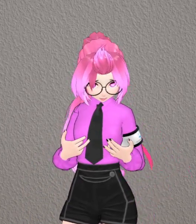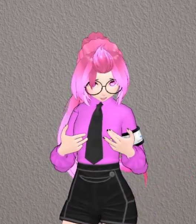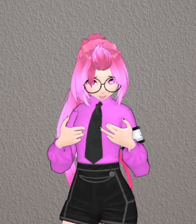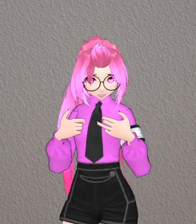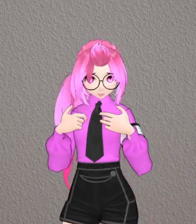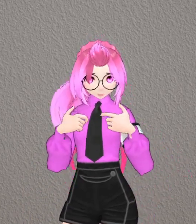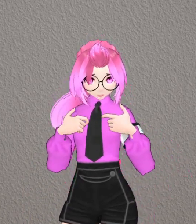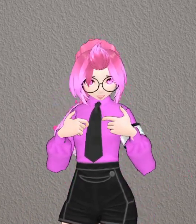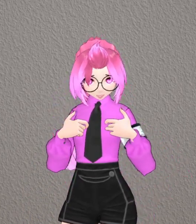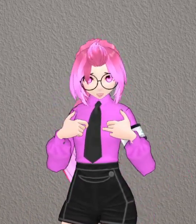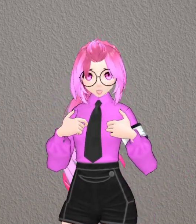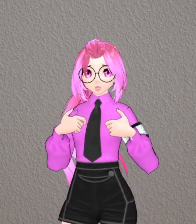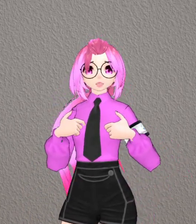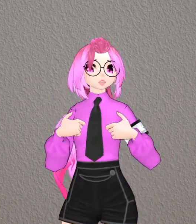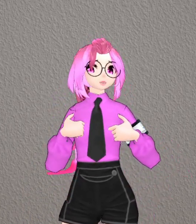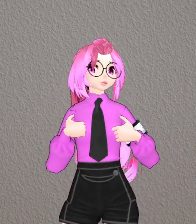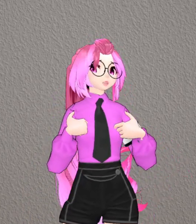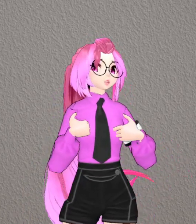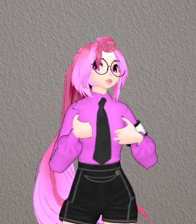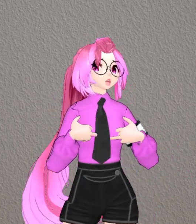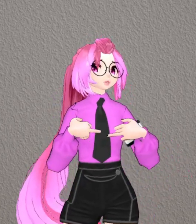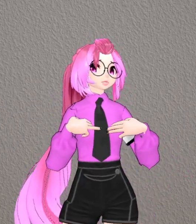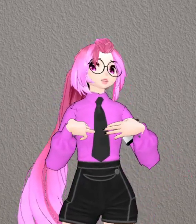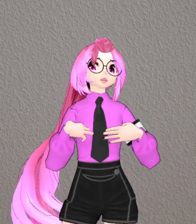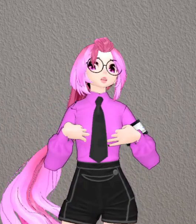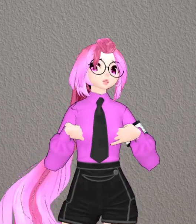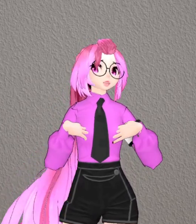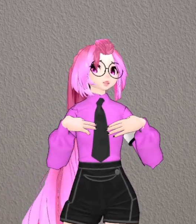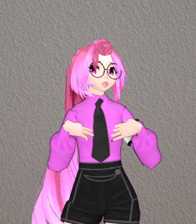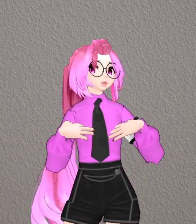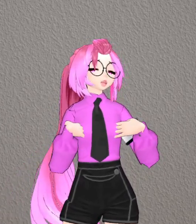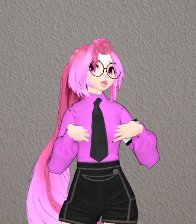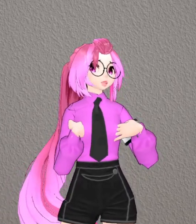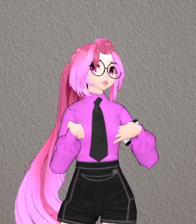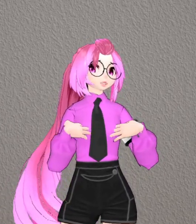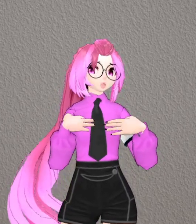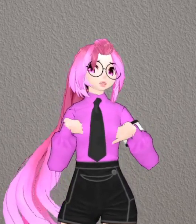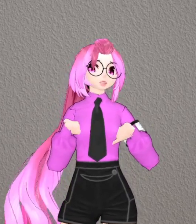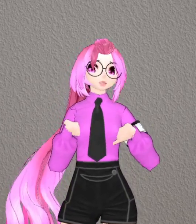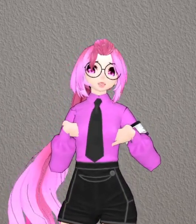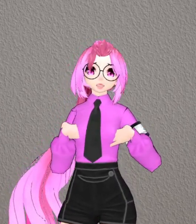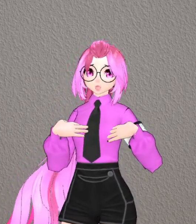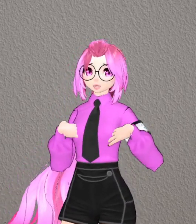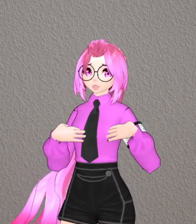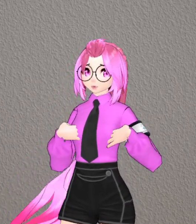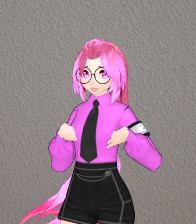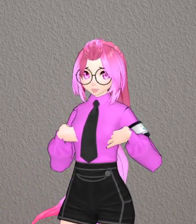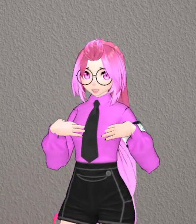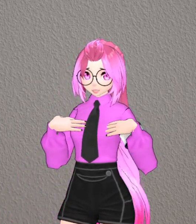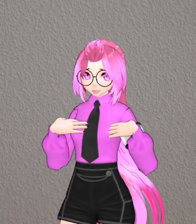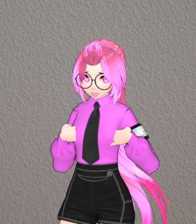you're holding it close to you because you have it. So you're holding it to your chest. Yes,